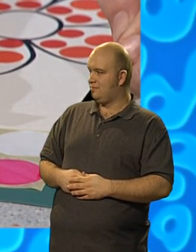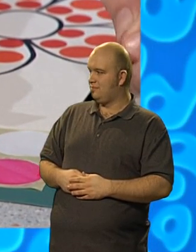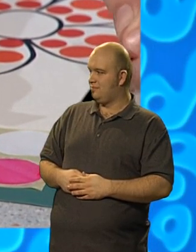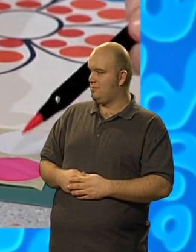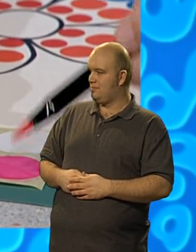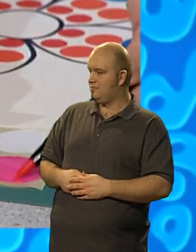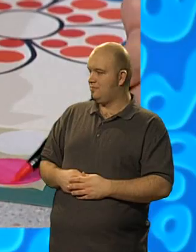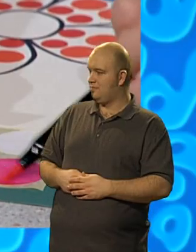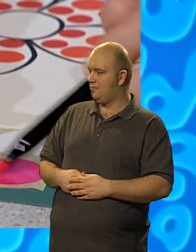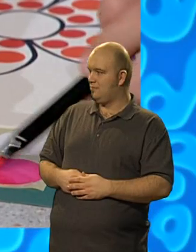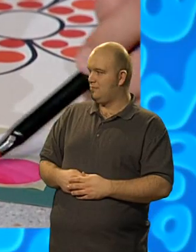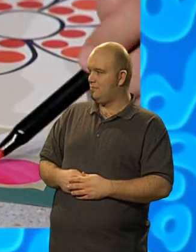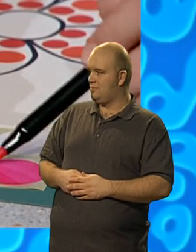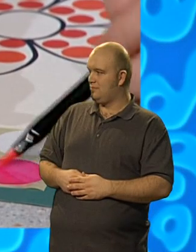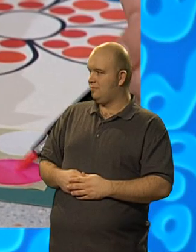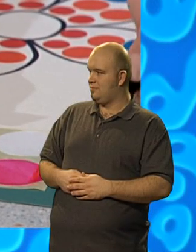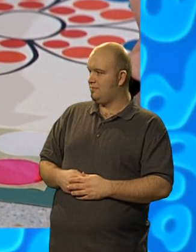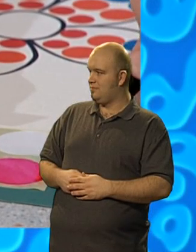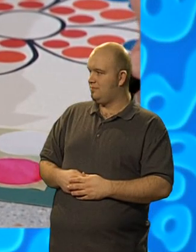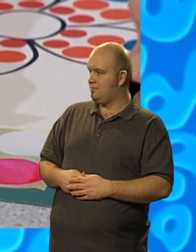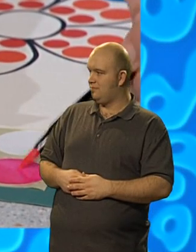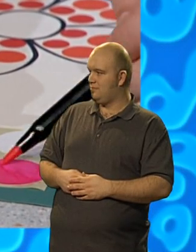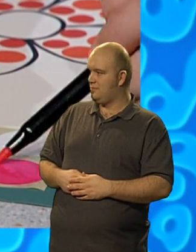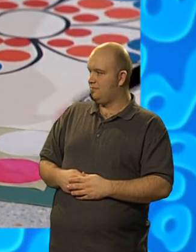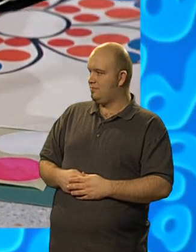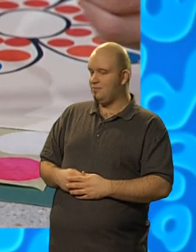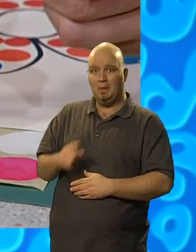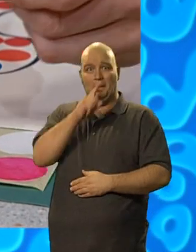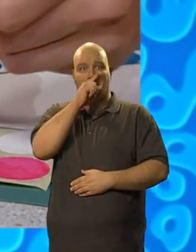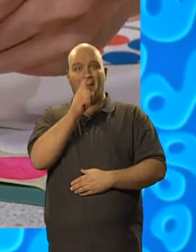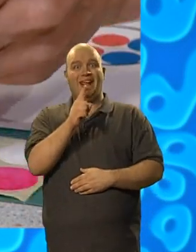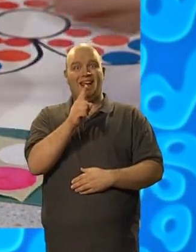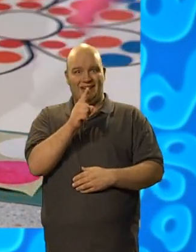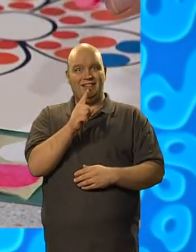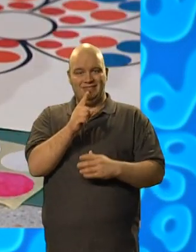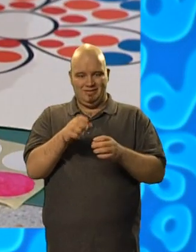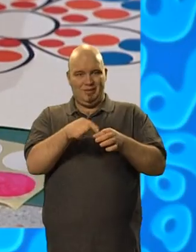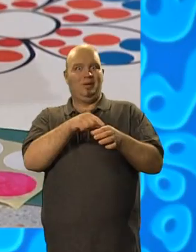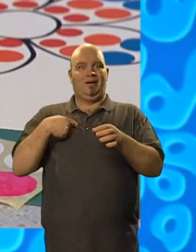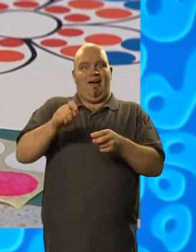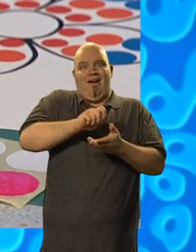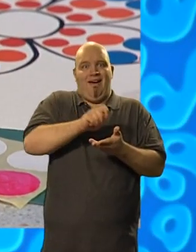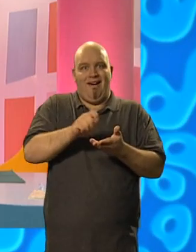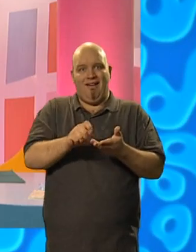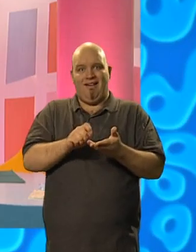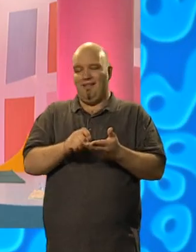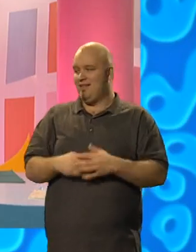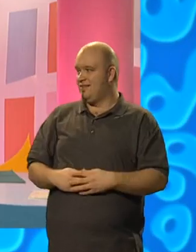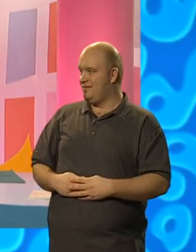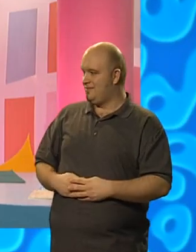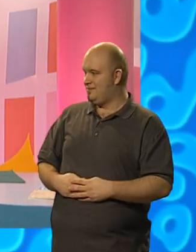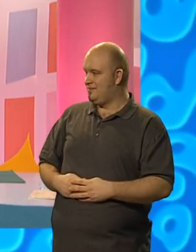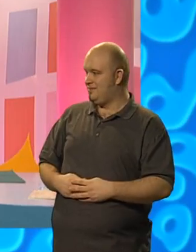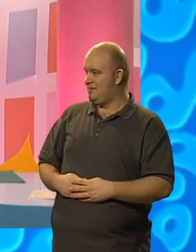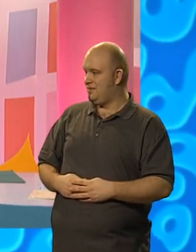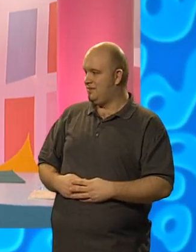bright pink one there. I just colour that in right the way round. And then, do you know what? That's going to be